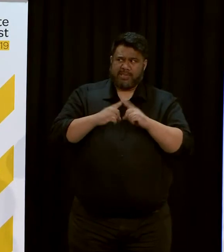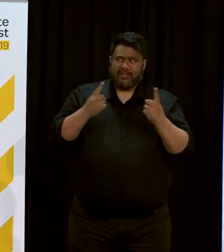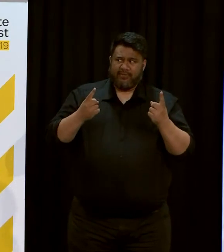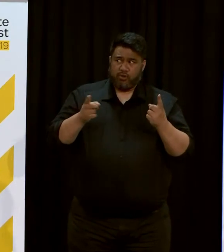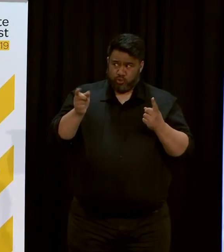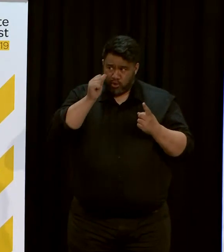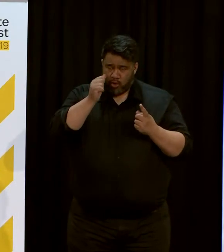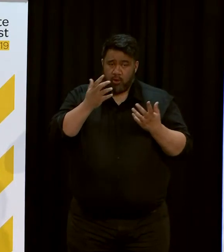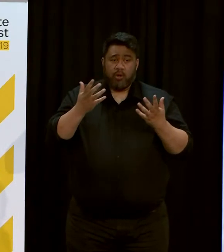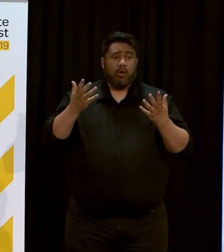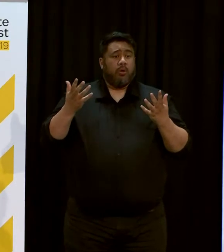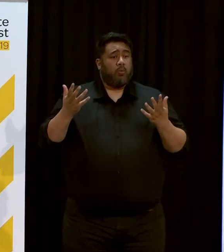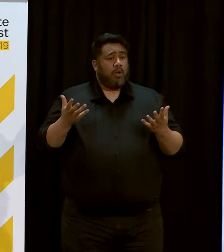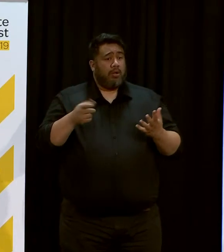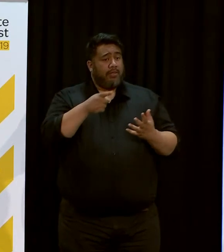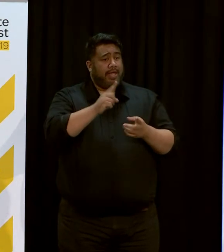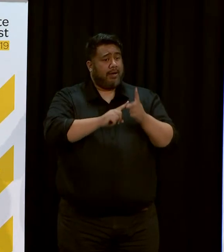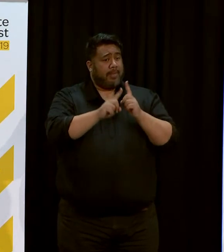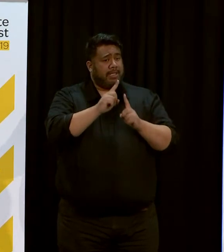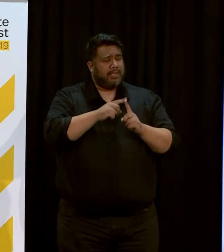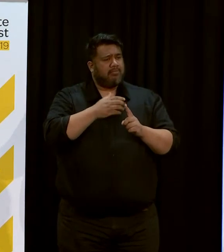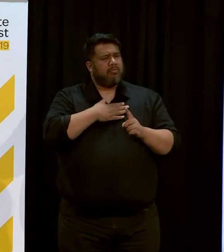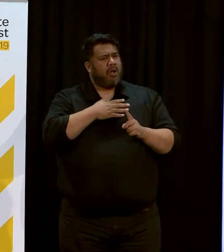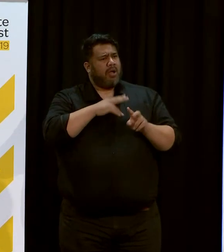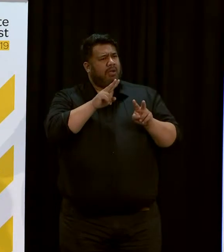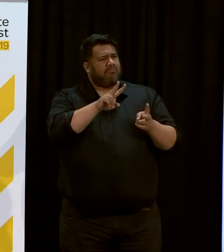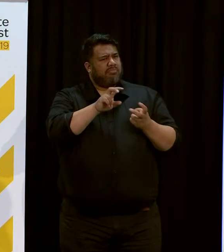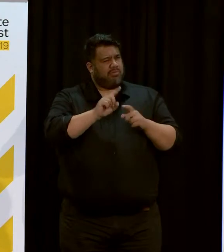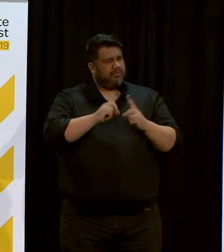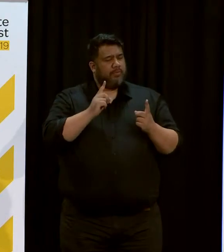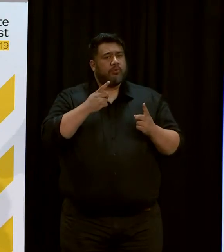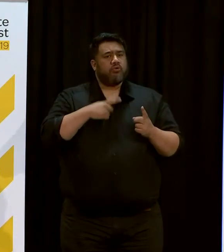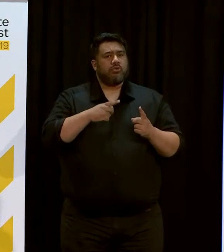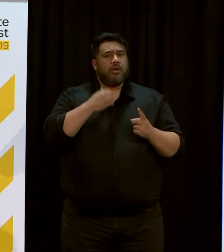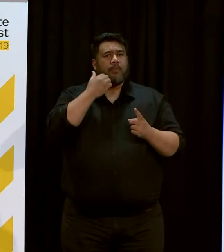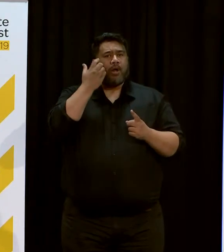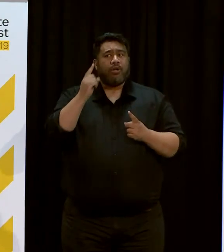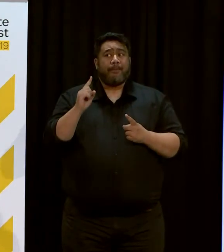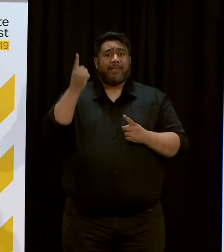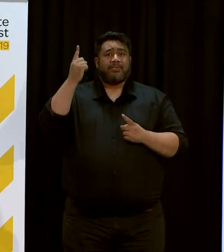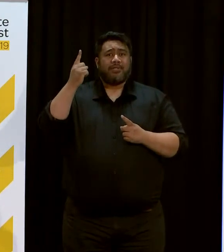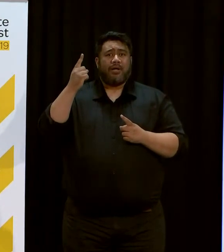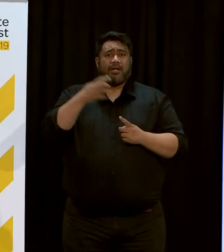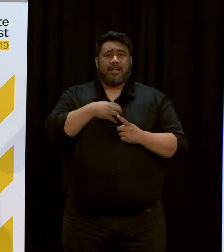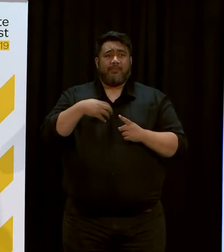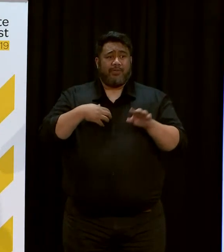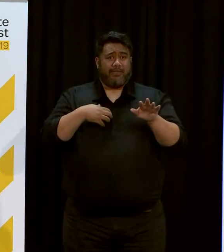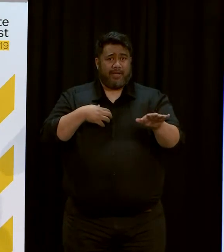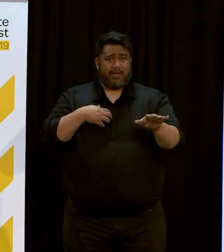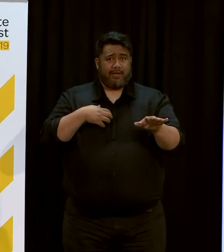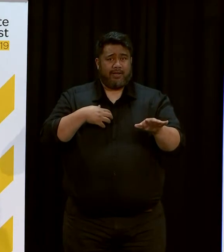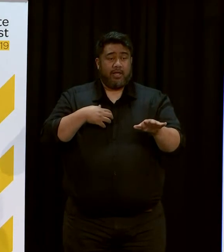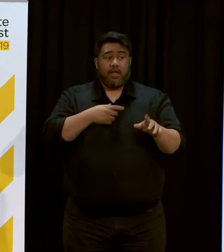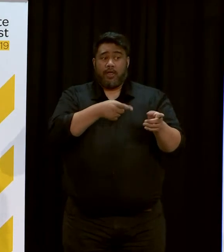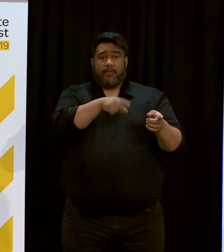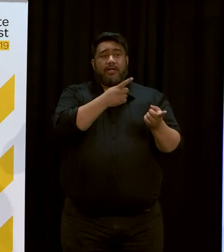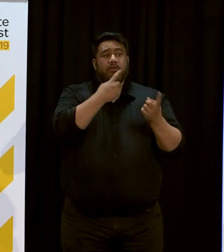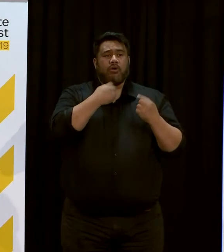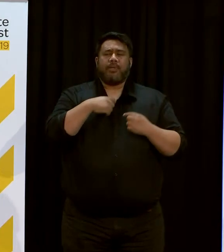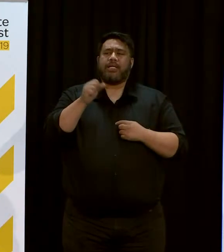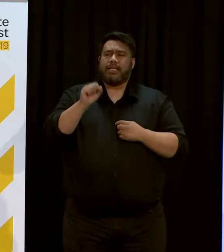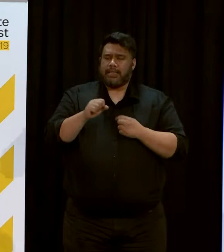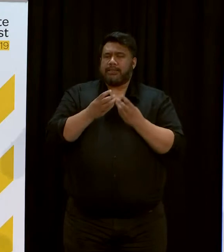course, we had Māori ministers present there. And the feedback that I've received is, yes, there were some who were